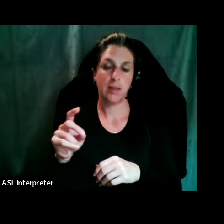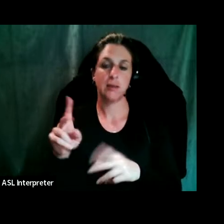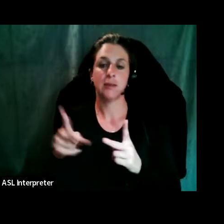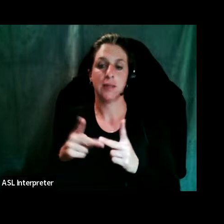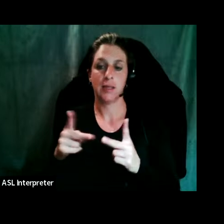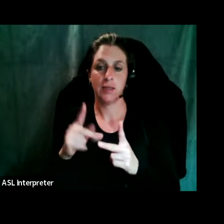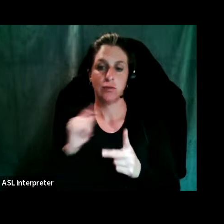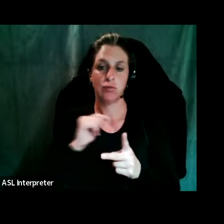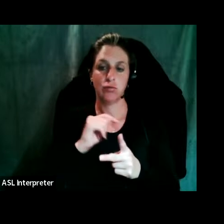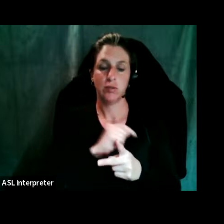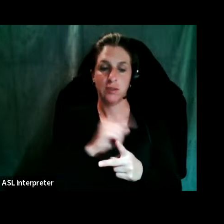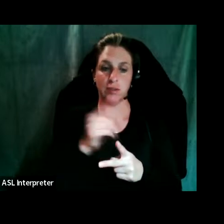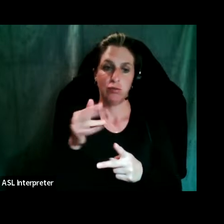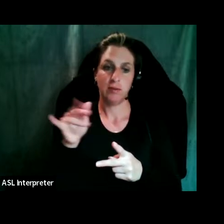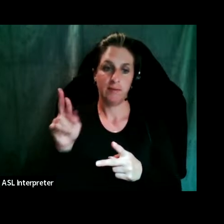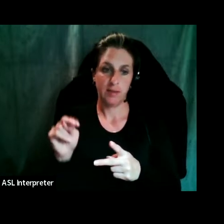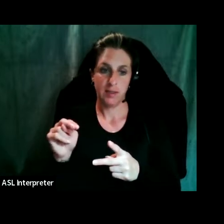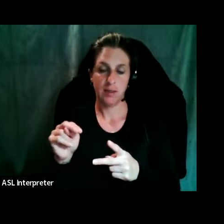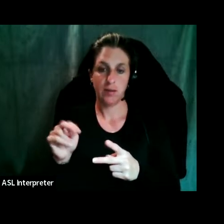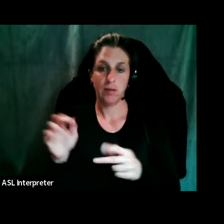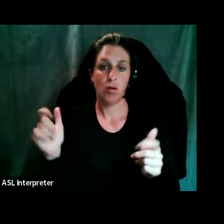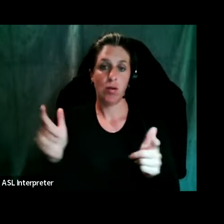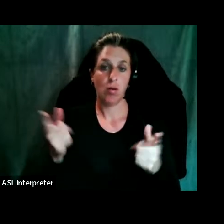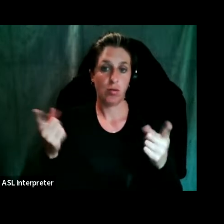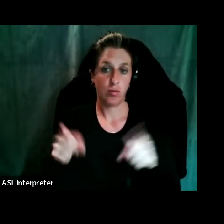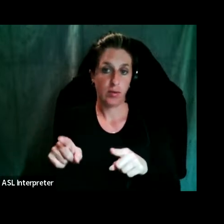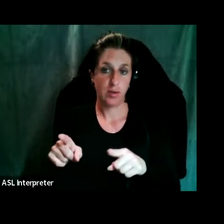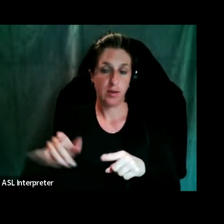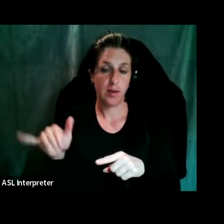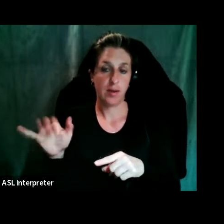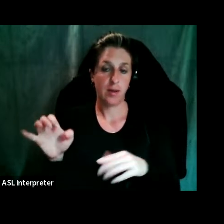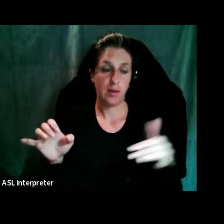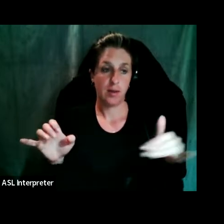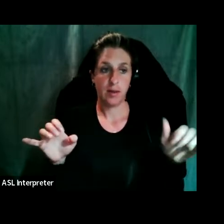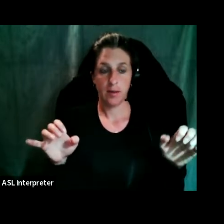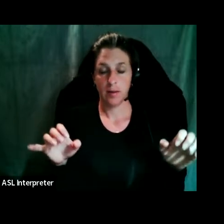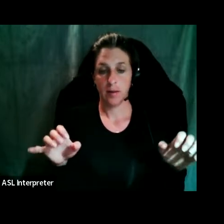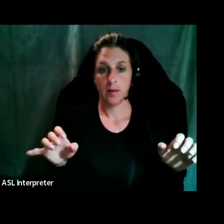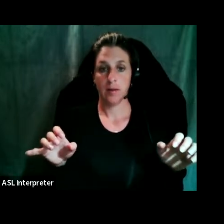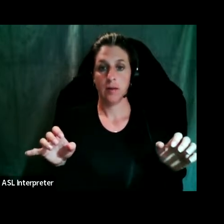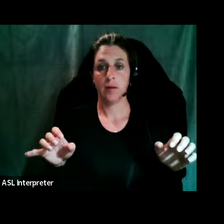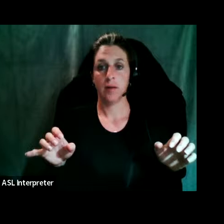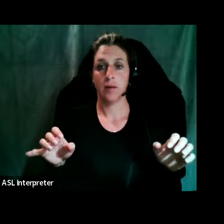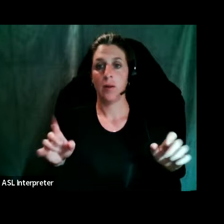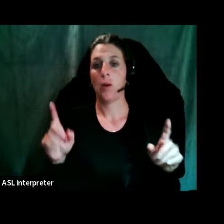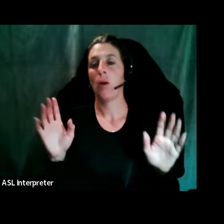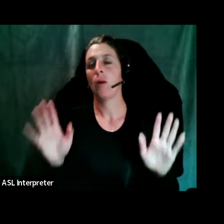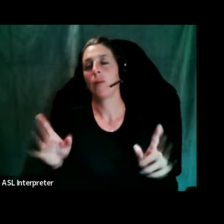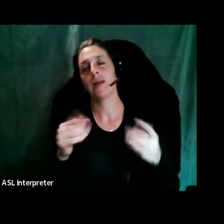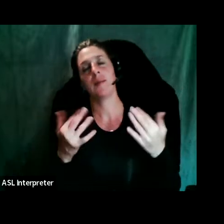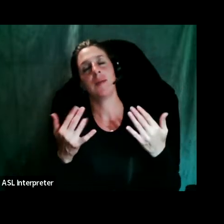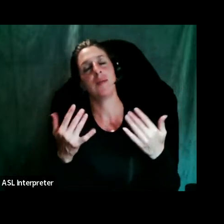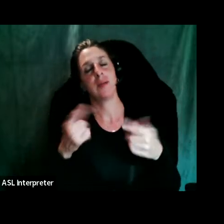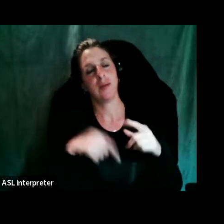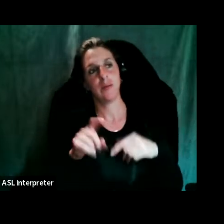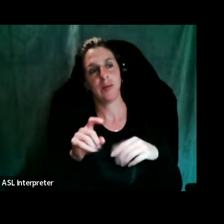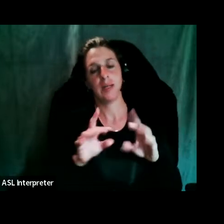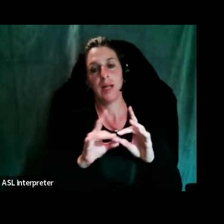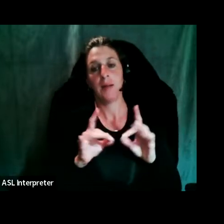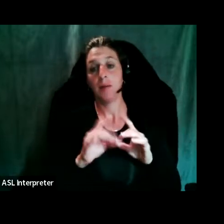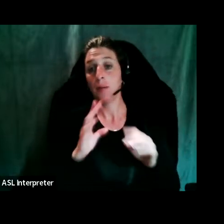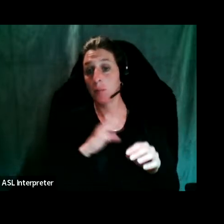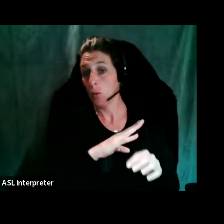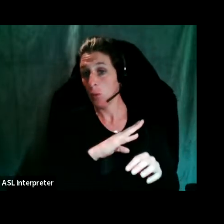by trustee Griffin. All in favor? Aye. Aye. Wait a minute, we need comments. Yeah, comments. Yes, we need comments.